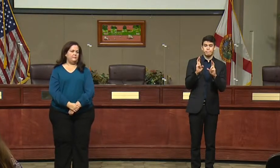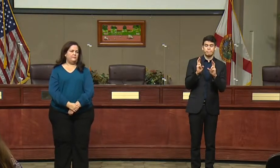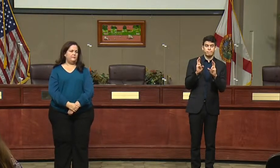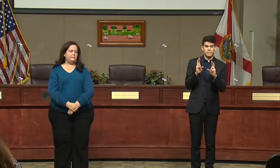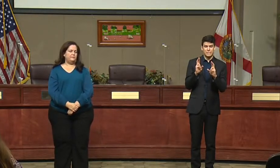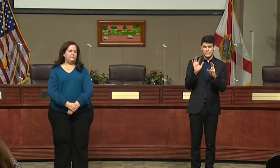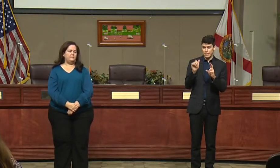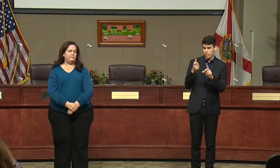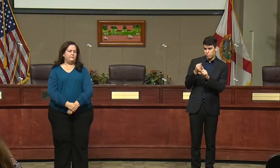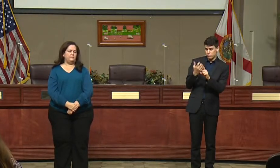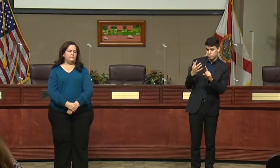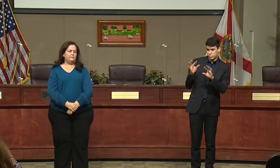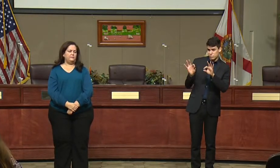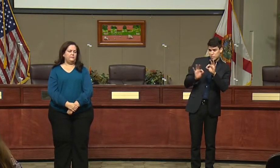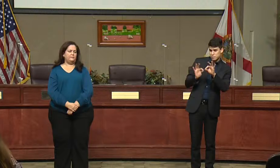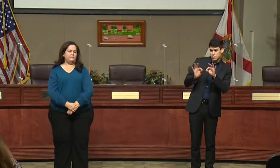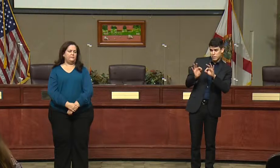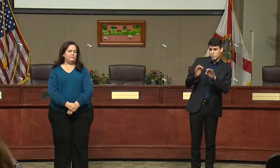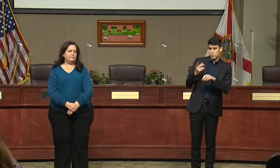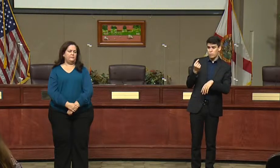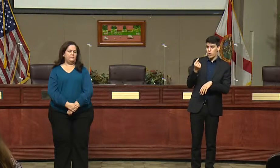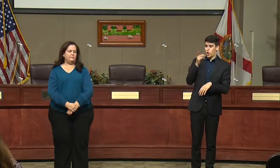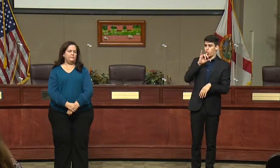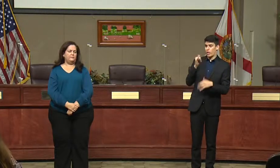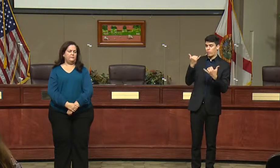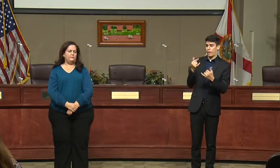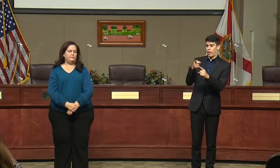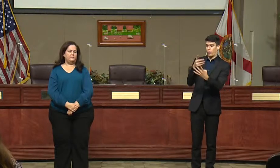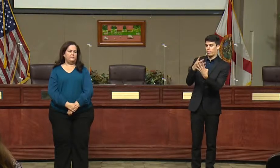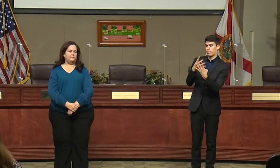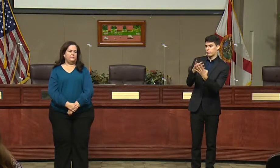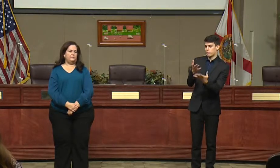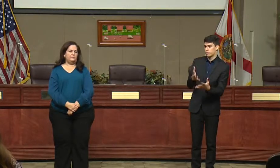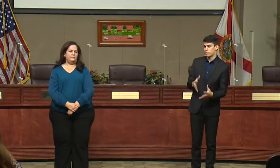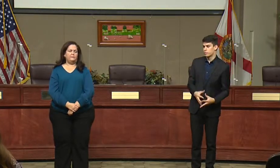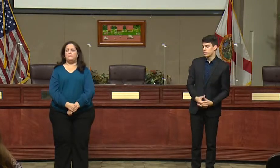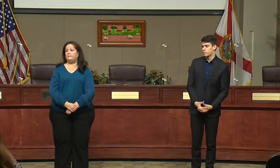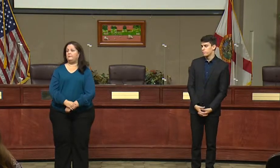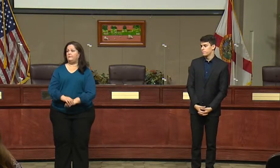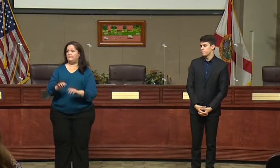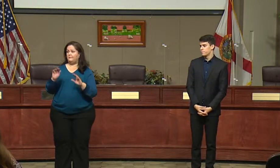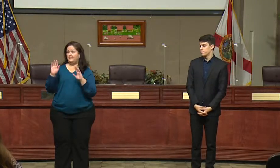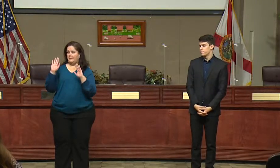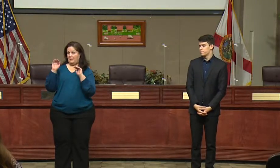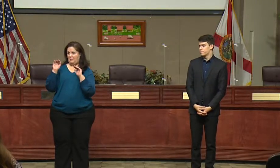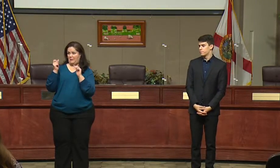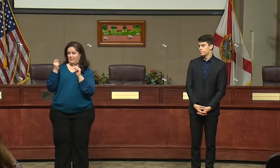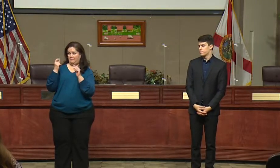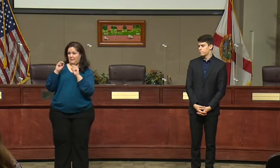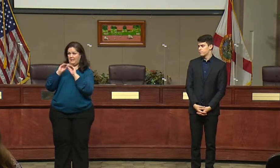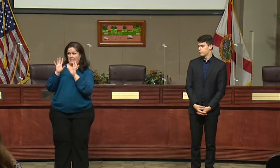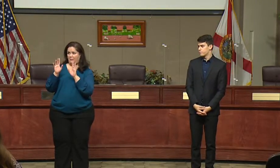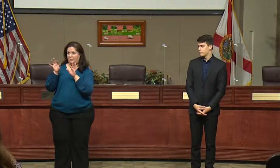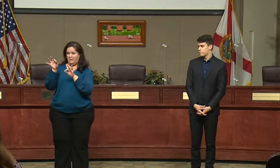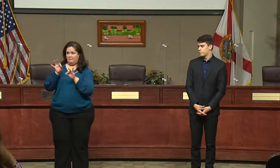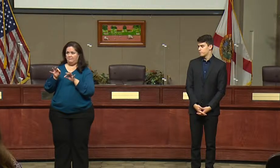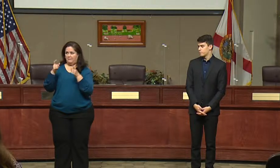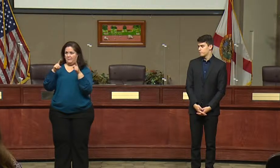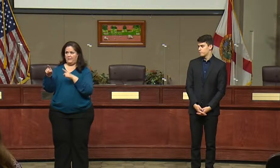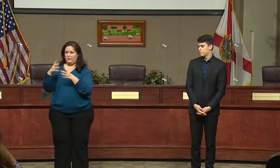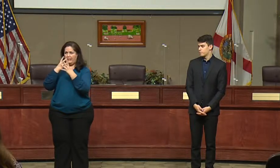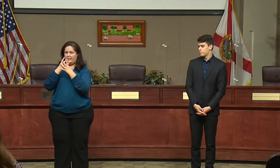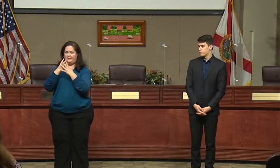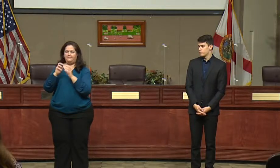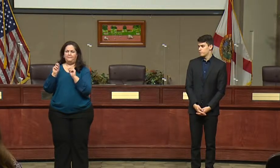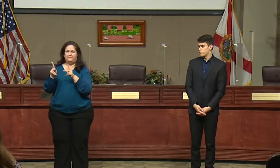explain where we are with our jail population. Esperamos que eso ayude a aclarar lo que está pasando en nuestra cárcel.